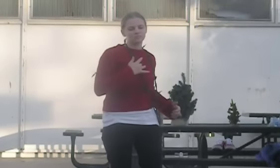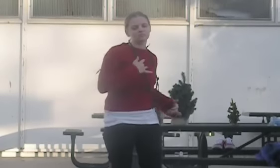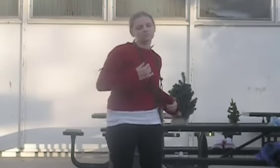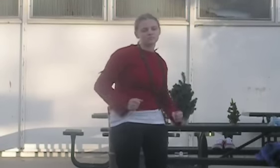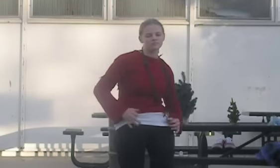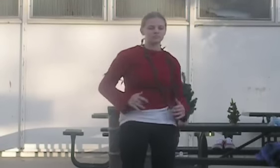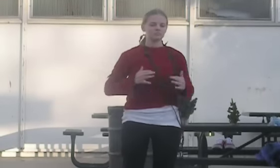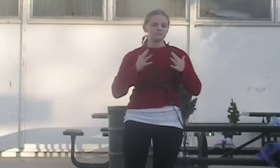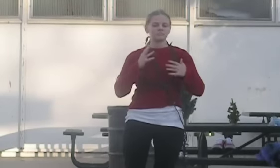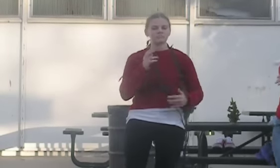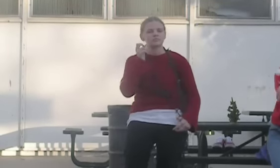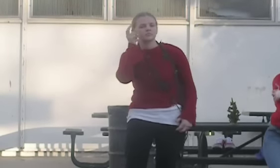feeling when you hear